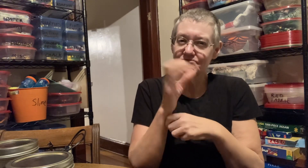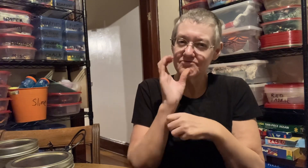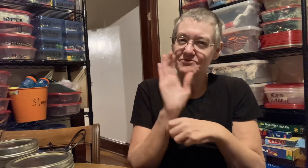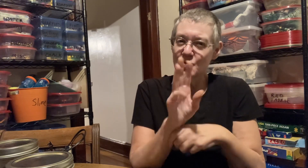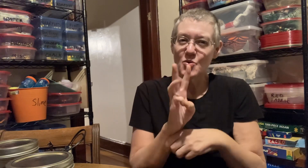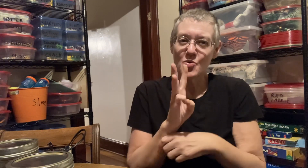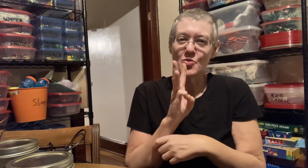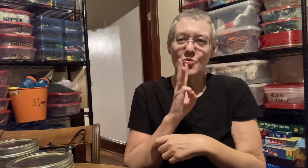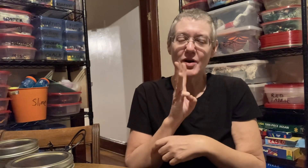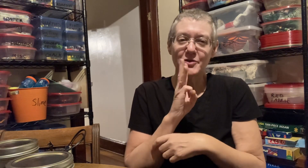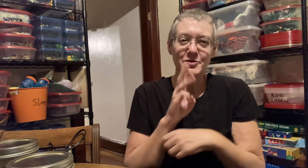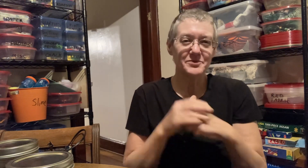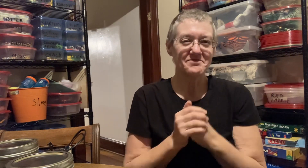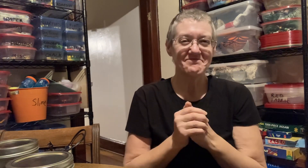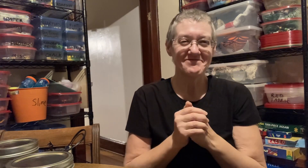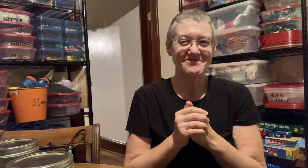high in fiber, so drink water with them.